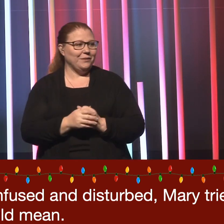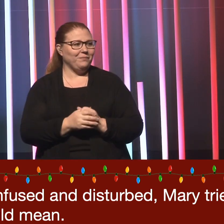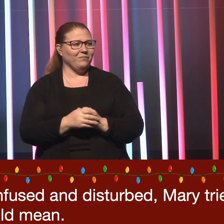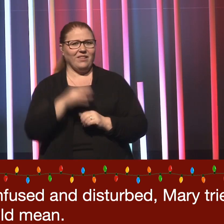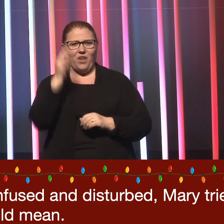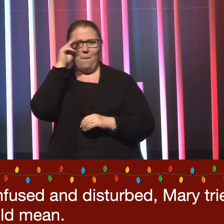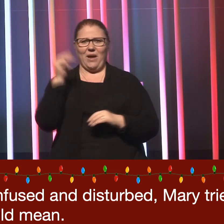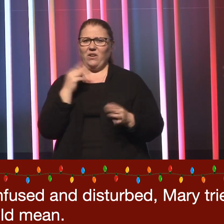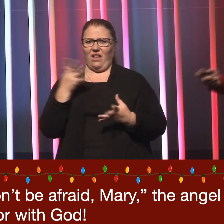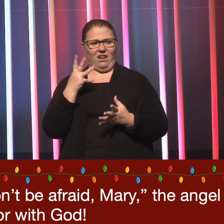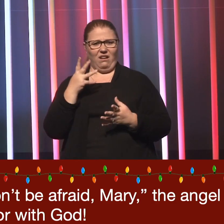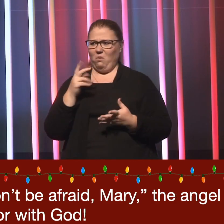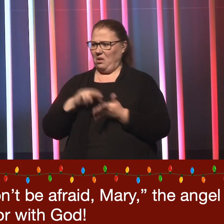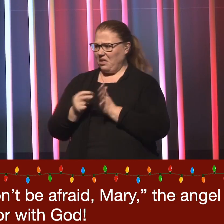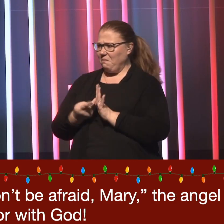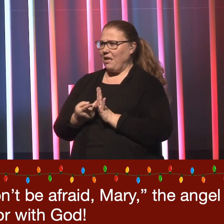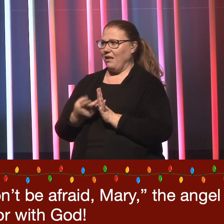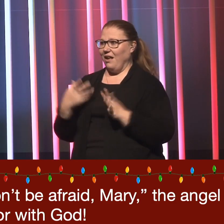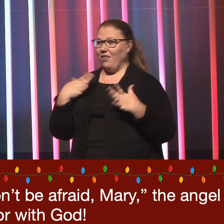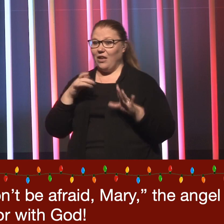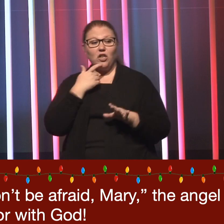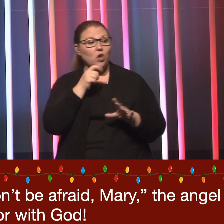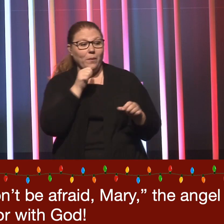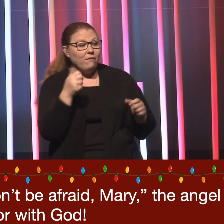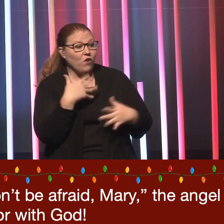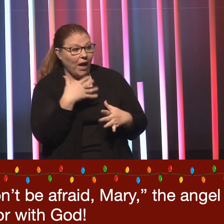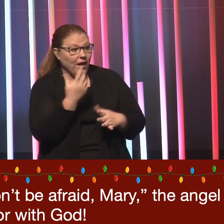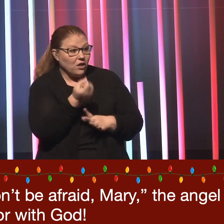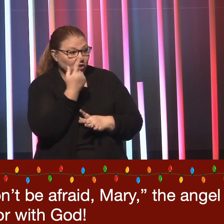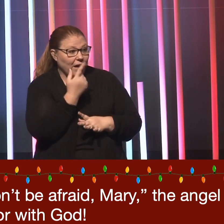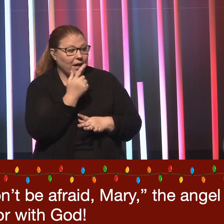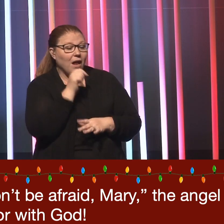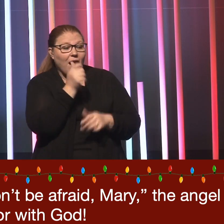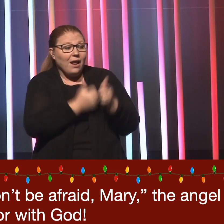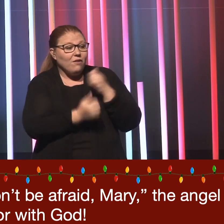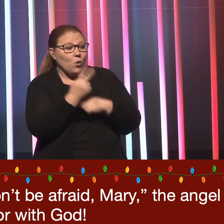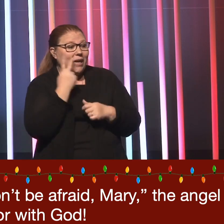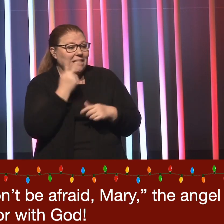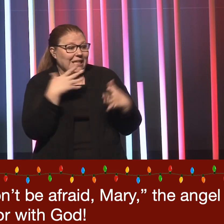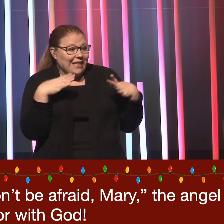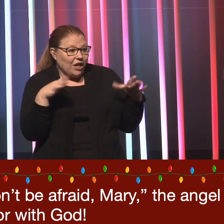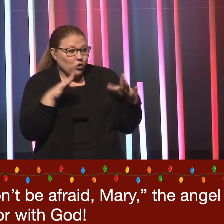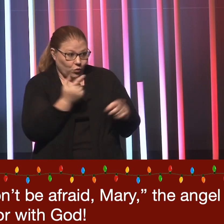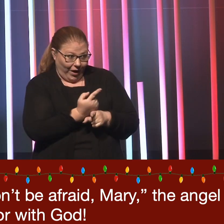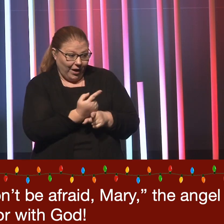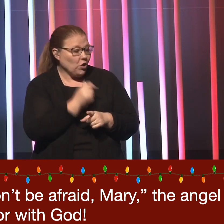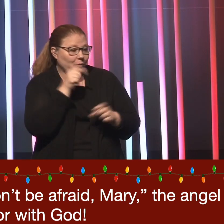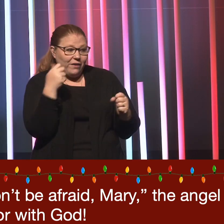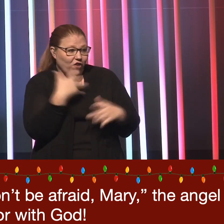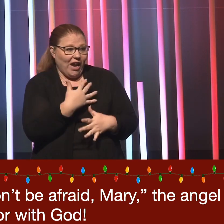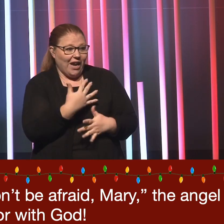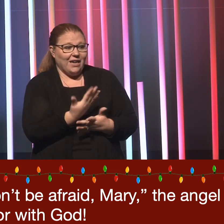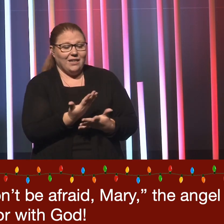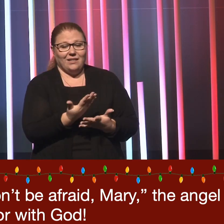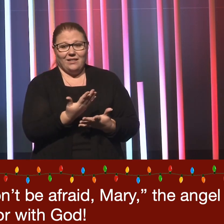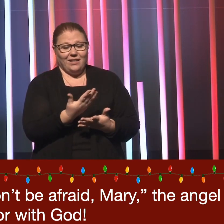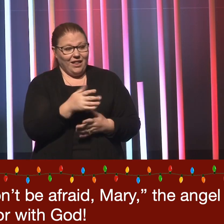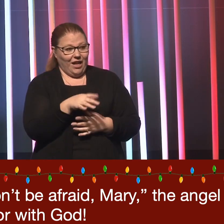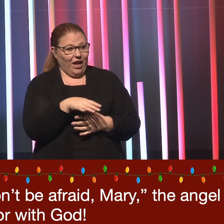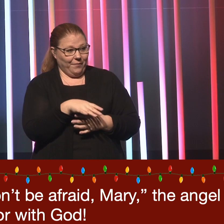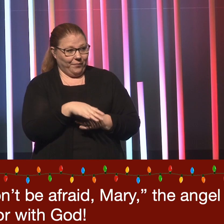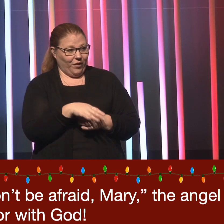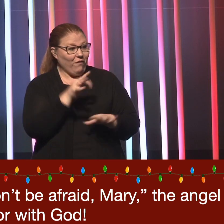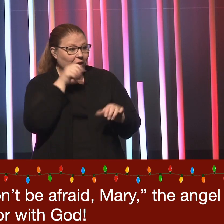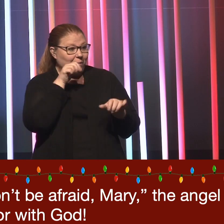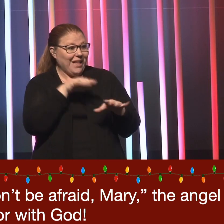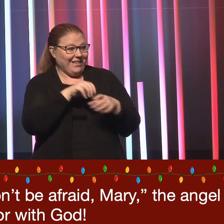confused. So what does the angel say? Don't be afraid, Mary. I get it. Not everybody gets to see me. Right? So don't be afraid. You have found favor